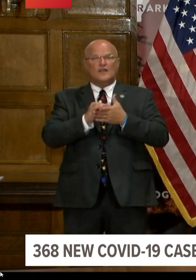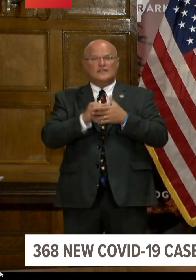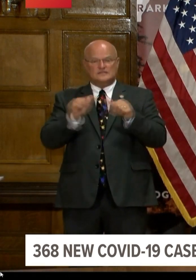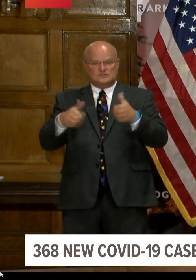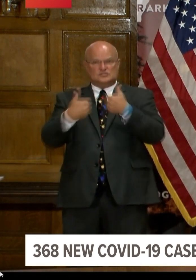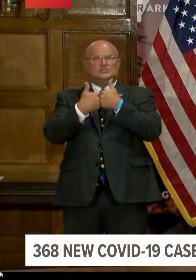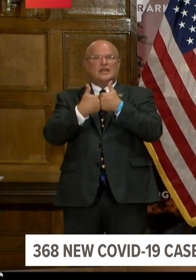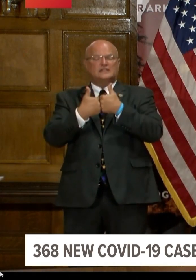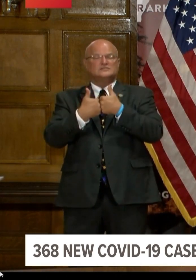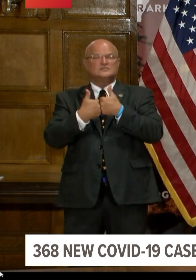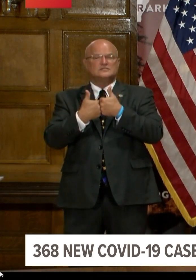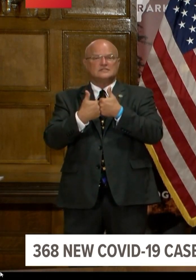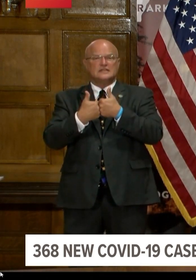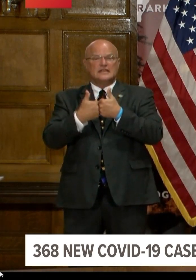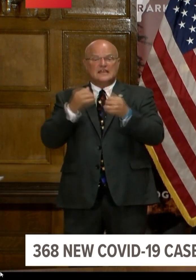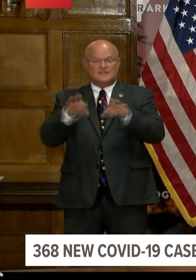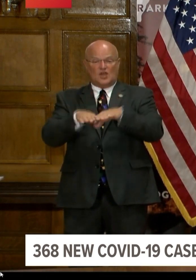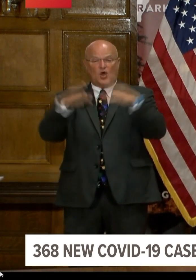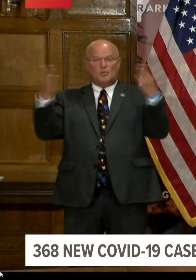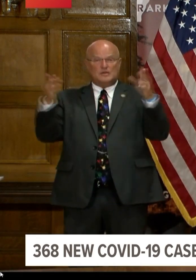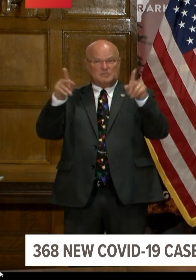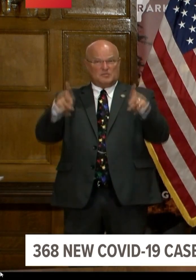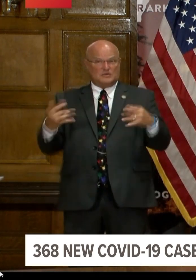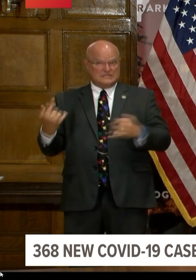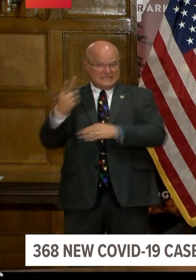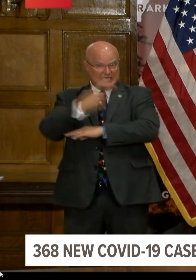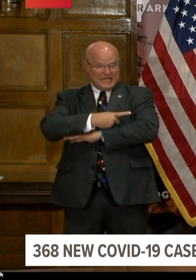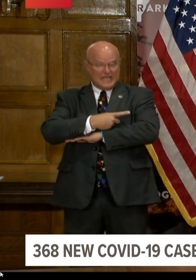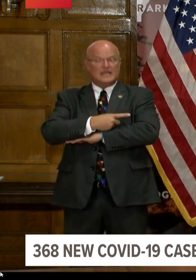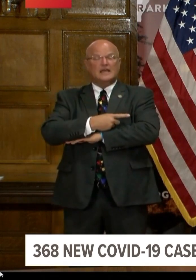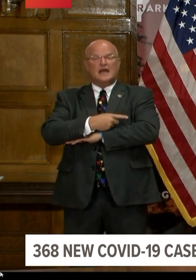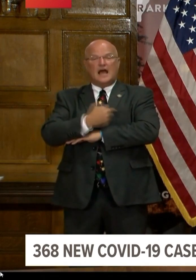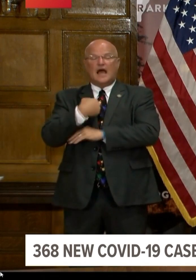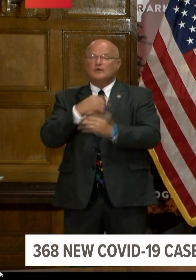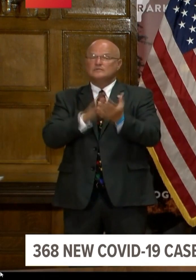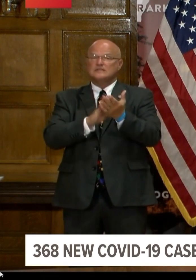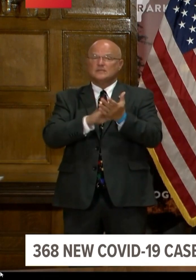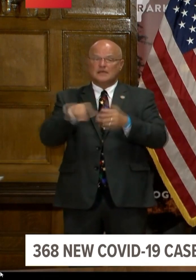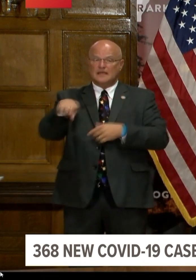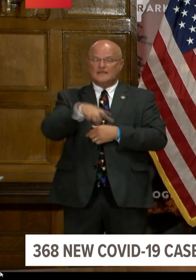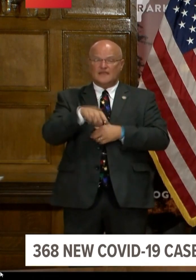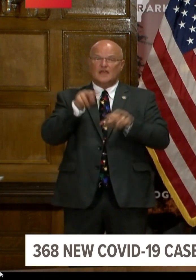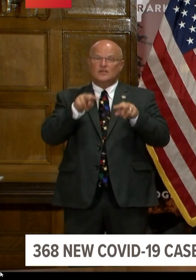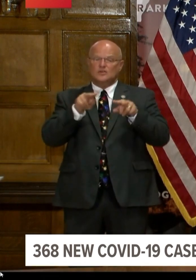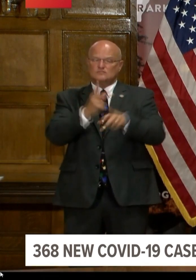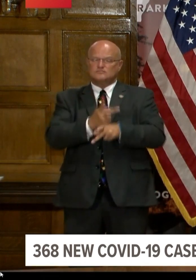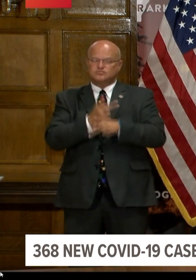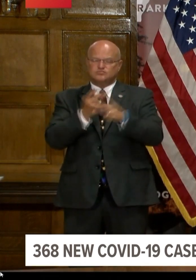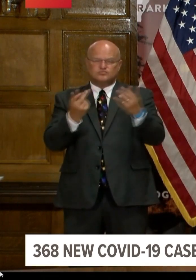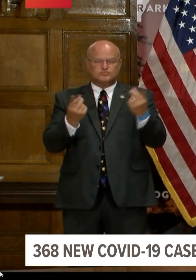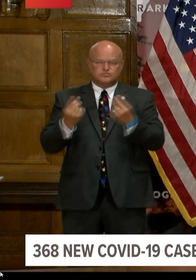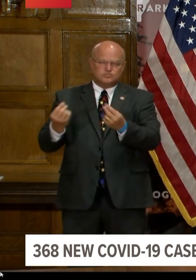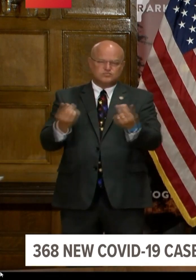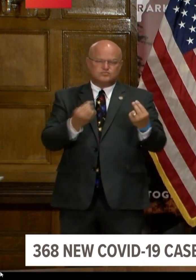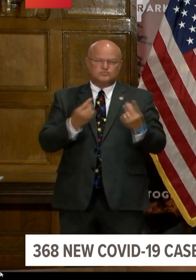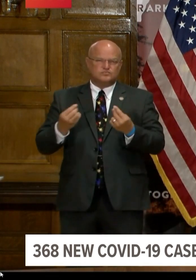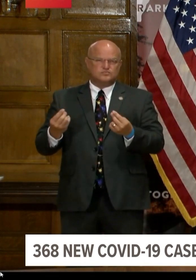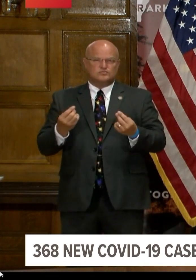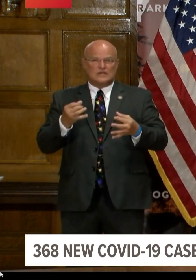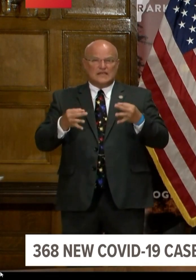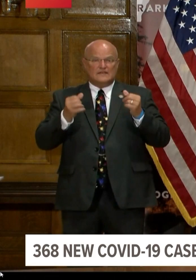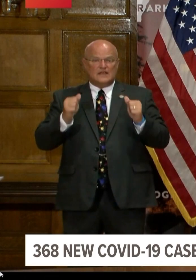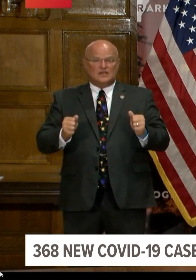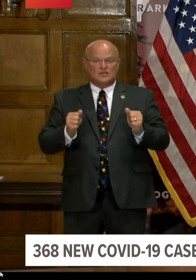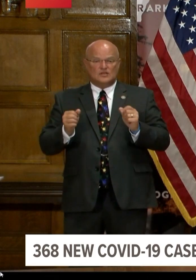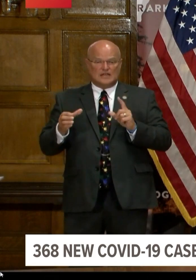great challenges if they opened up in person today. I would commend them because they did look very carefully at if they